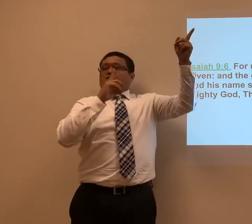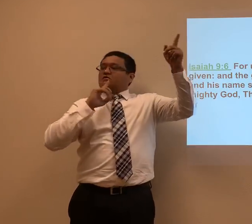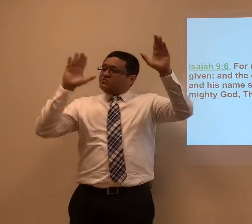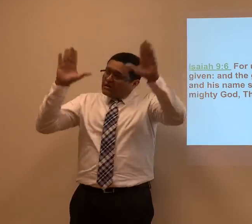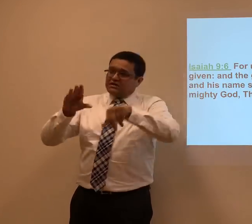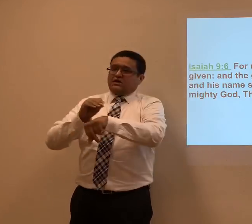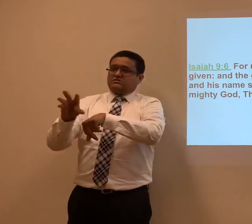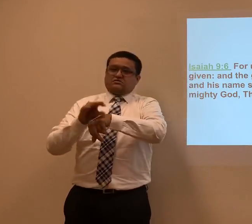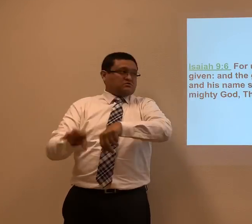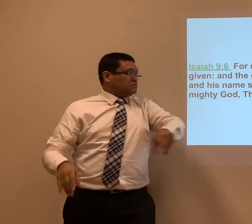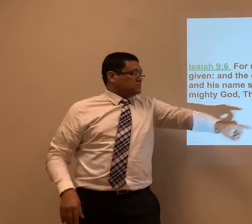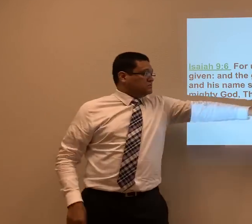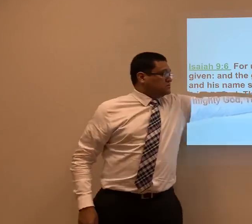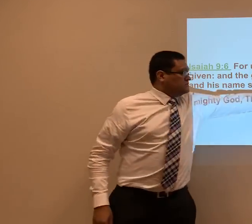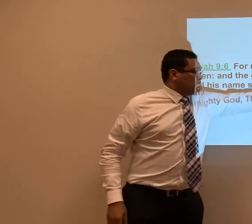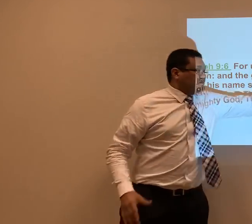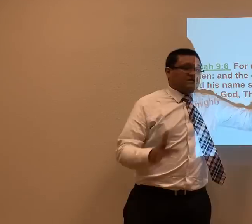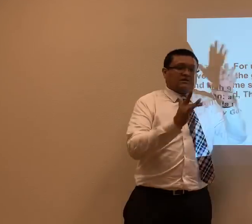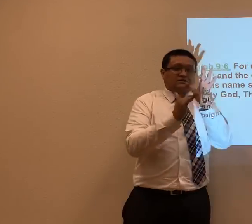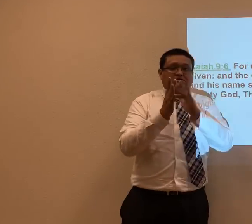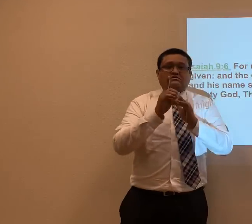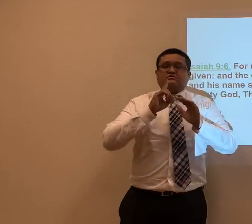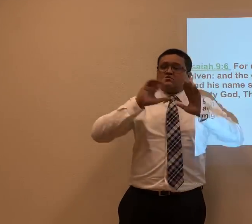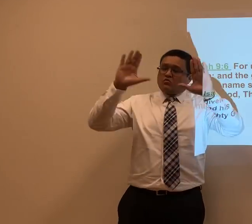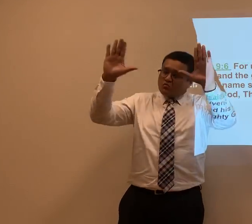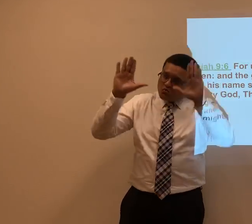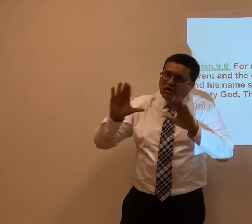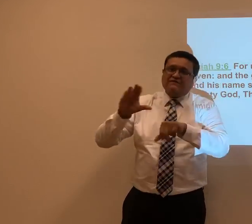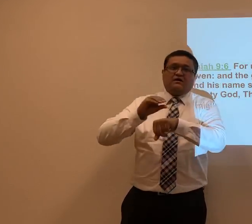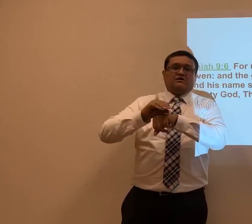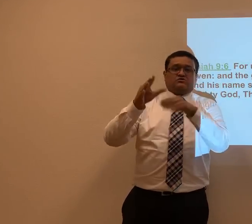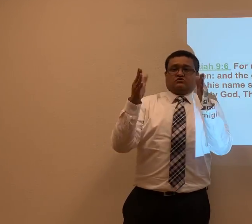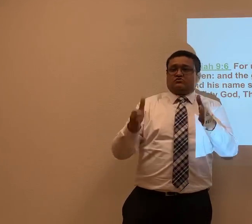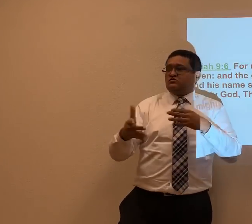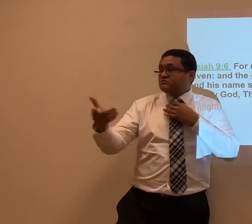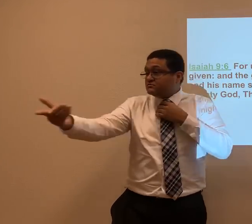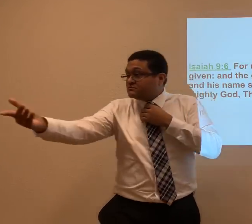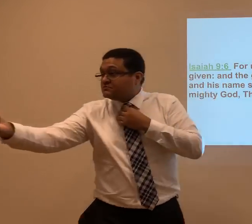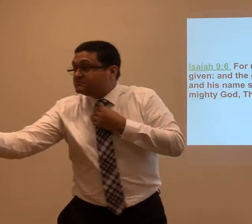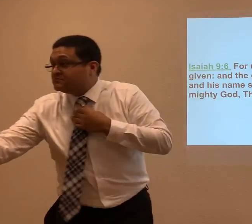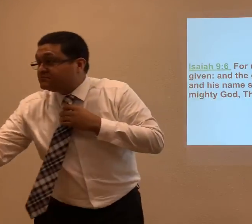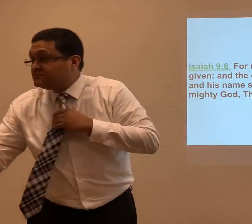get the Holy Ghost, God changes you. He is the wonderful counselor.